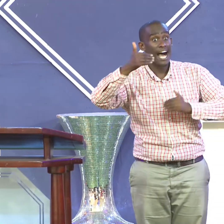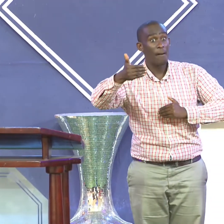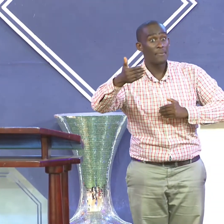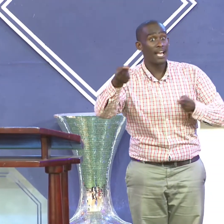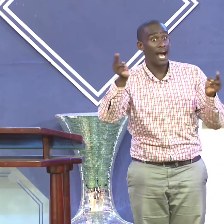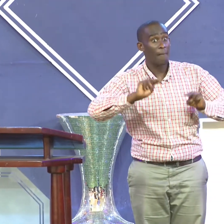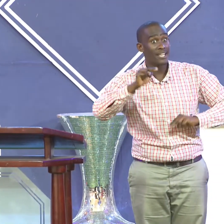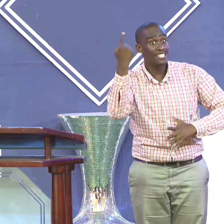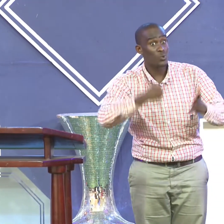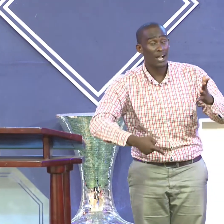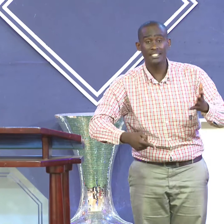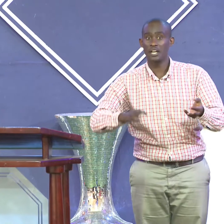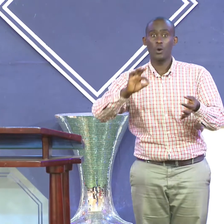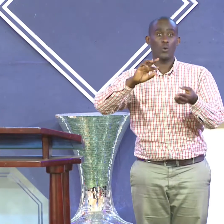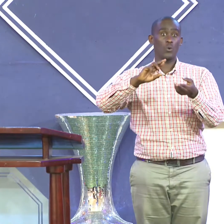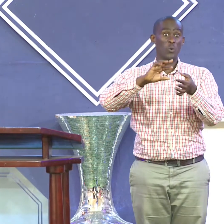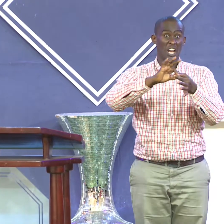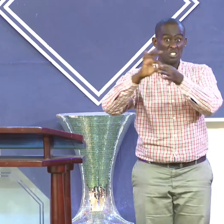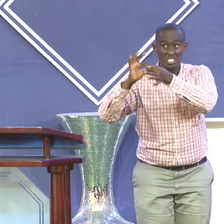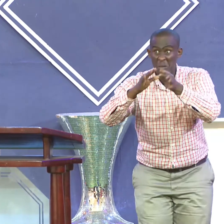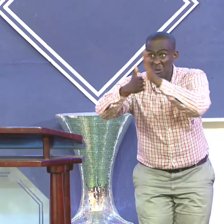know that your relationship with God is dead.